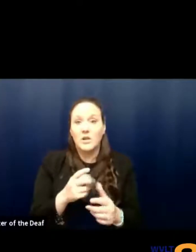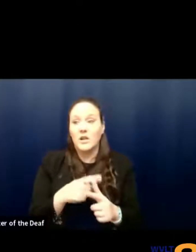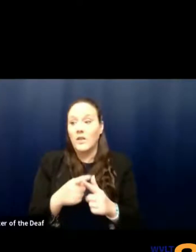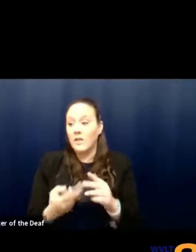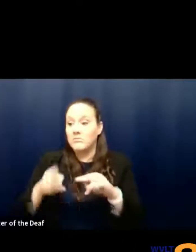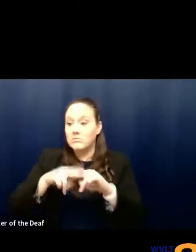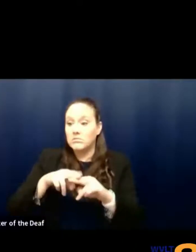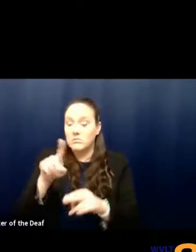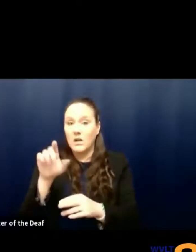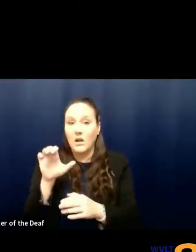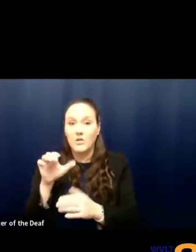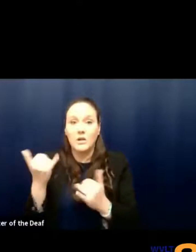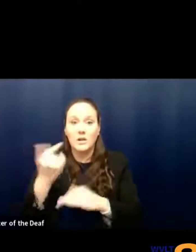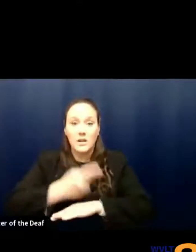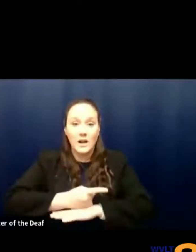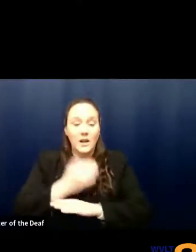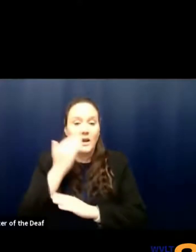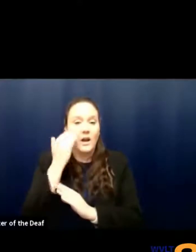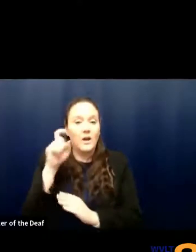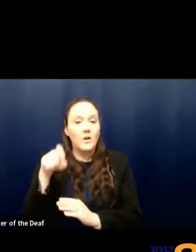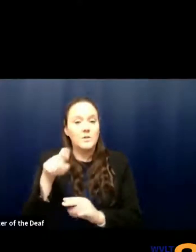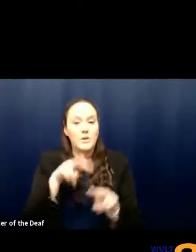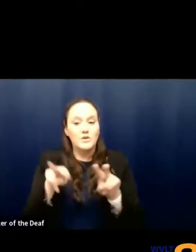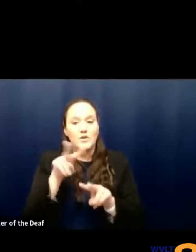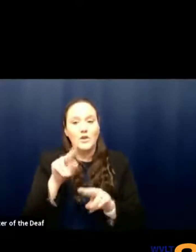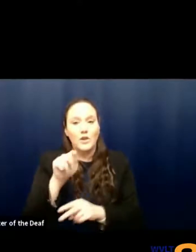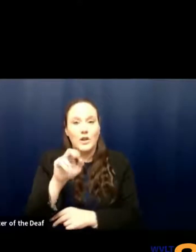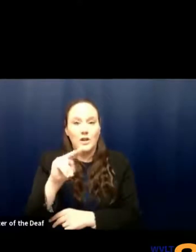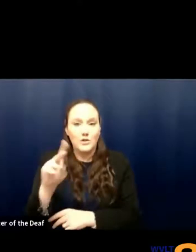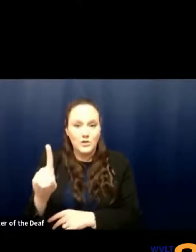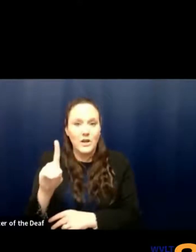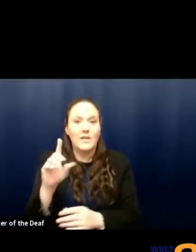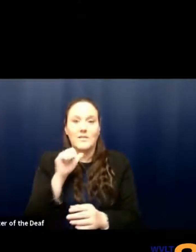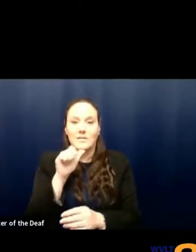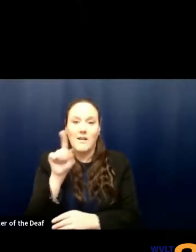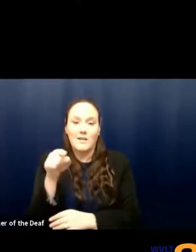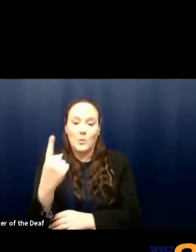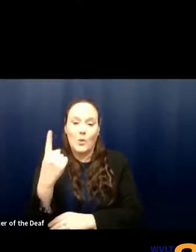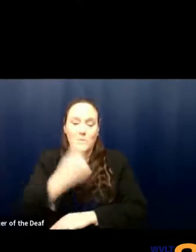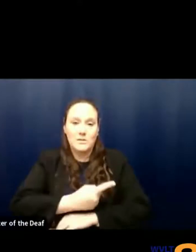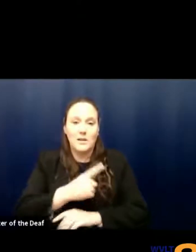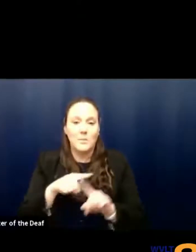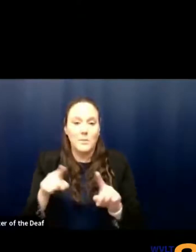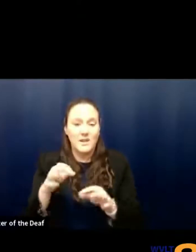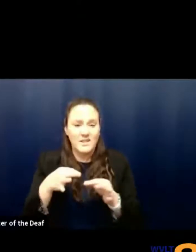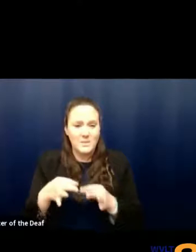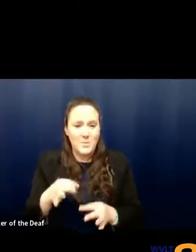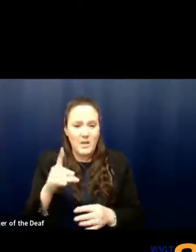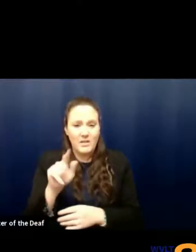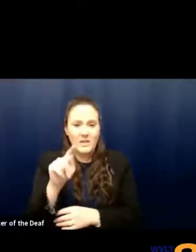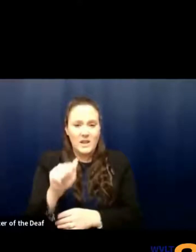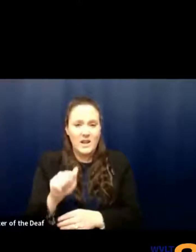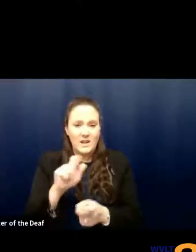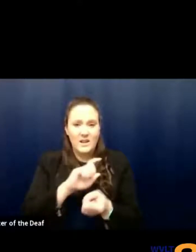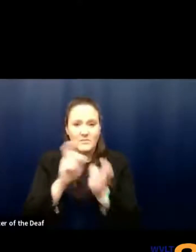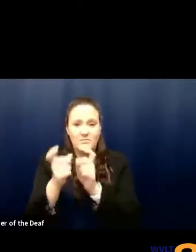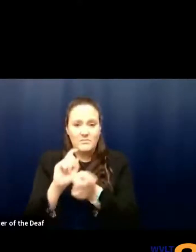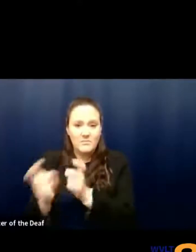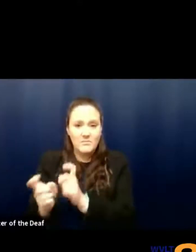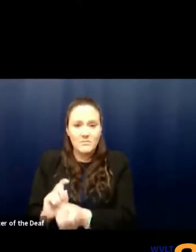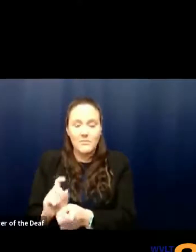today. I know we're supposed to look at trends rather than days, but is there some explanation for the data jumps? We really don't have a good explanation.